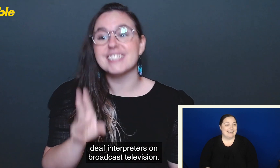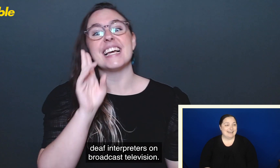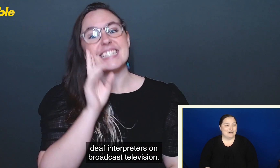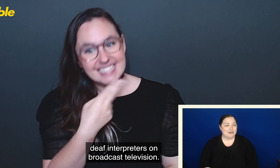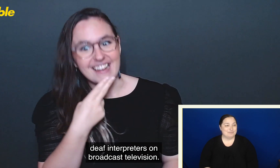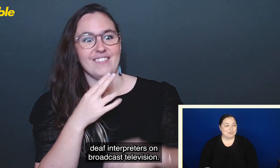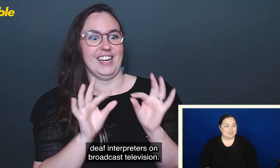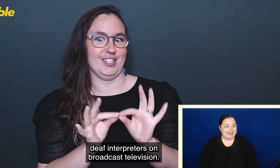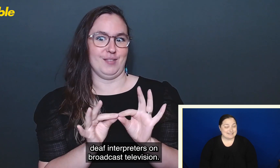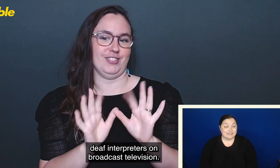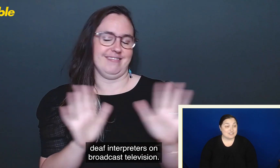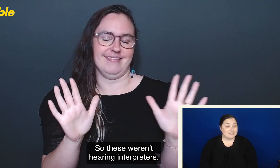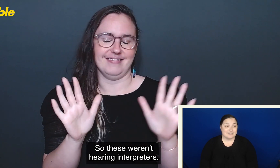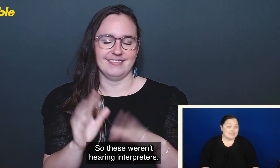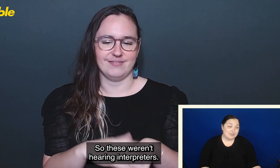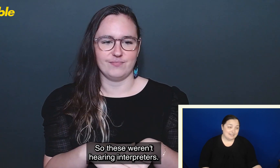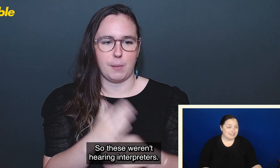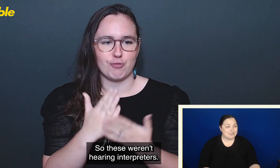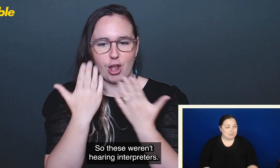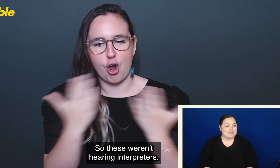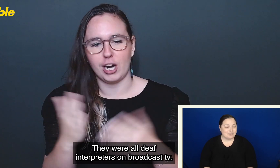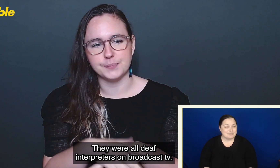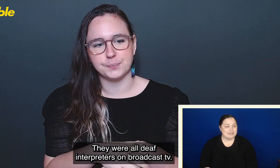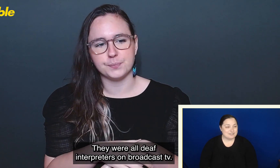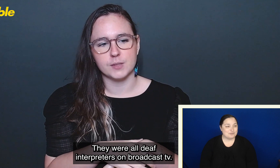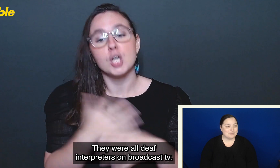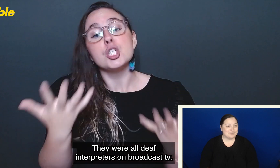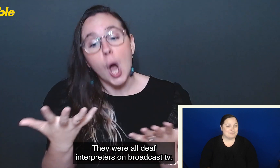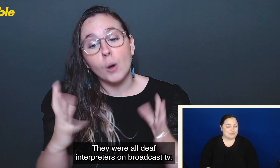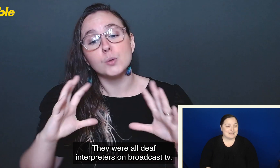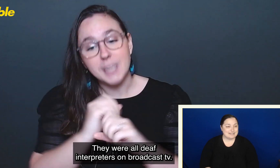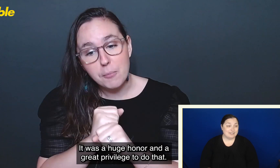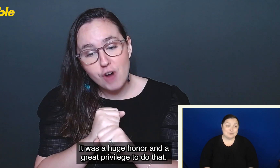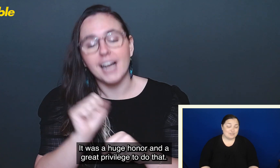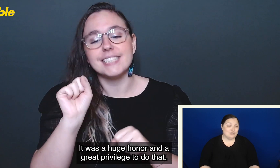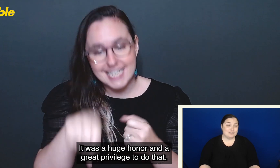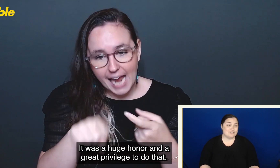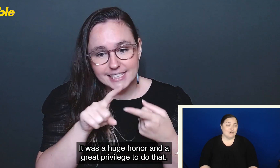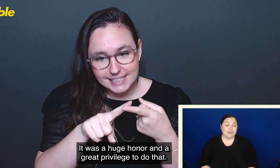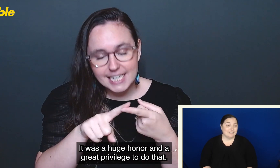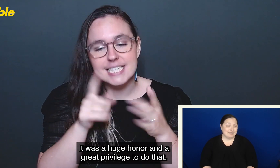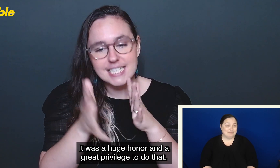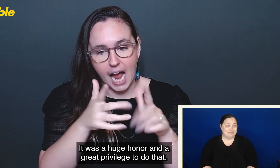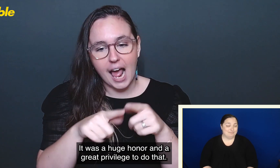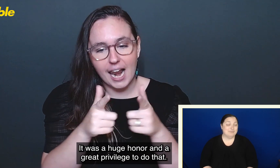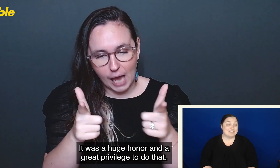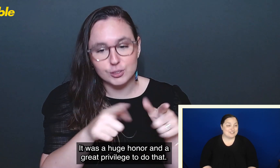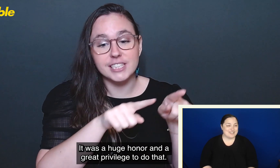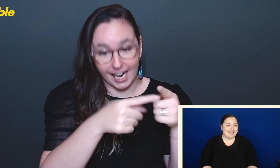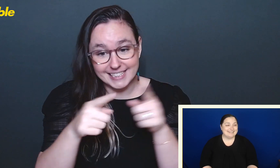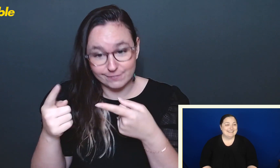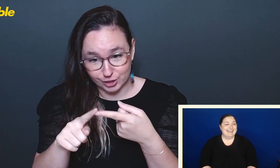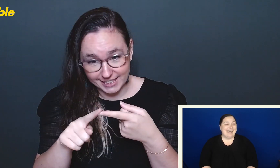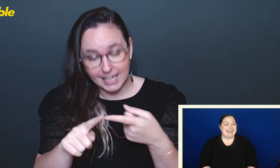interpreters on broadcast television. So these weren't hearing interpreters. They were all deaf interpreters on broadcast TV. It was a huge honour and a great